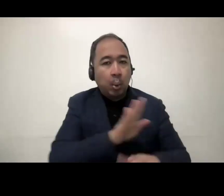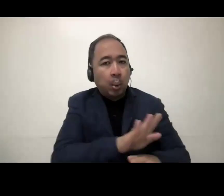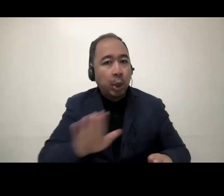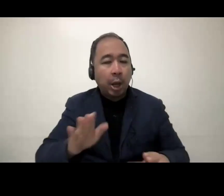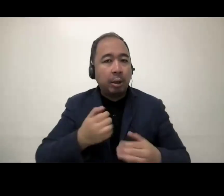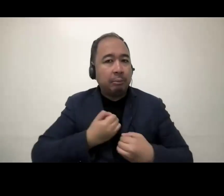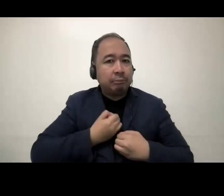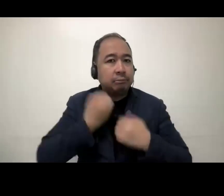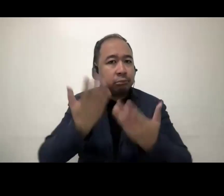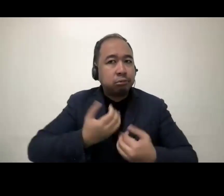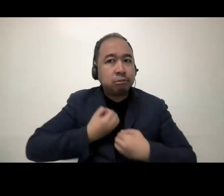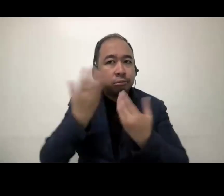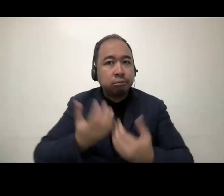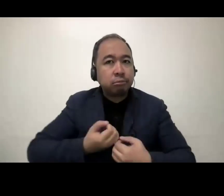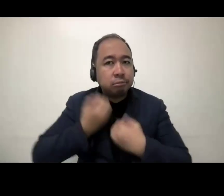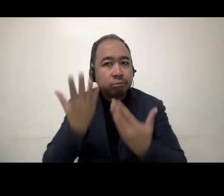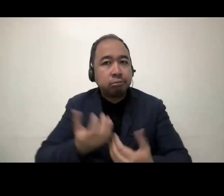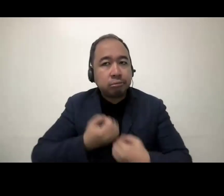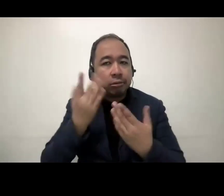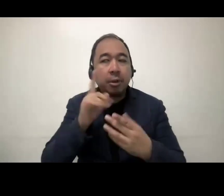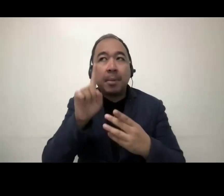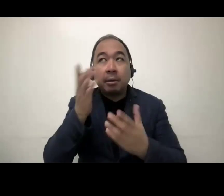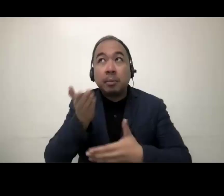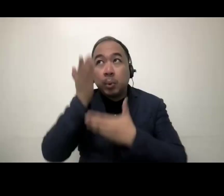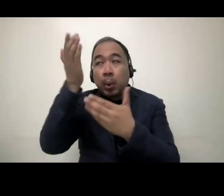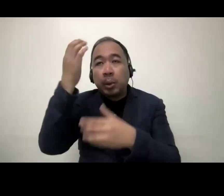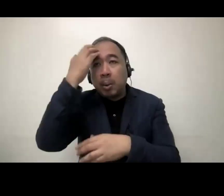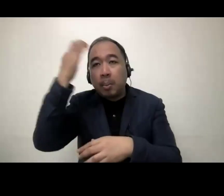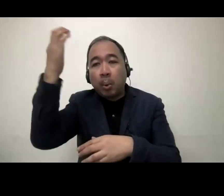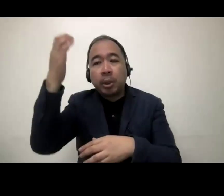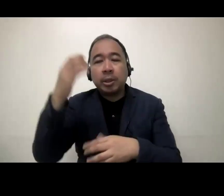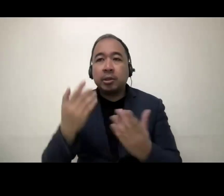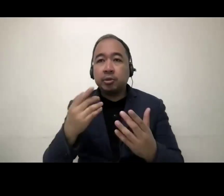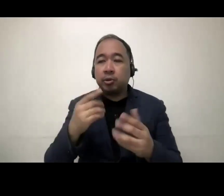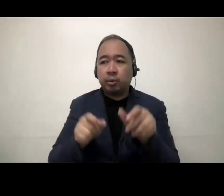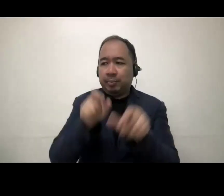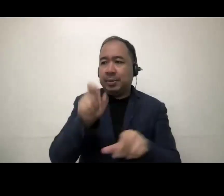the voices of those, who are least advantaged,